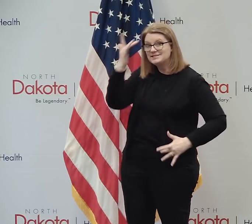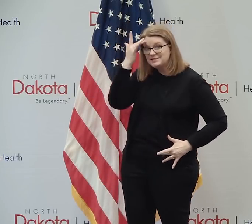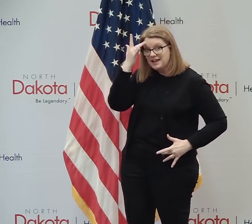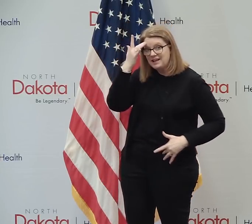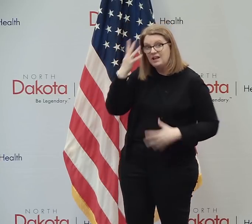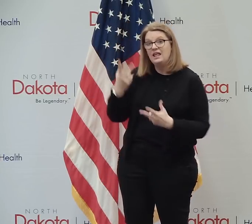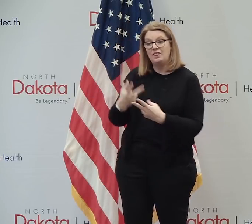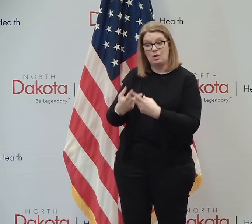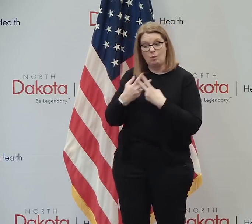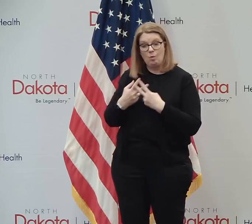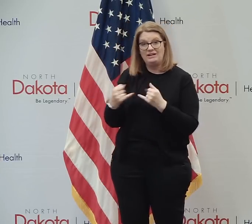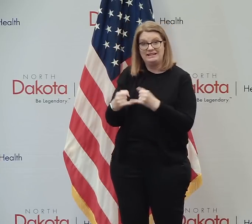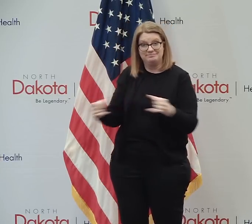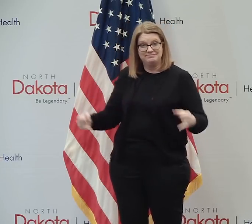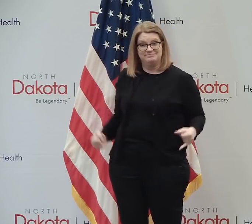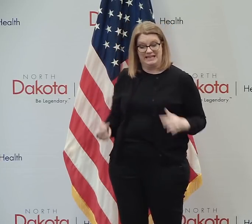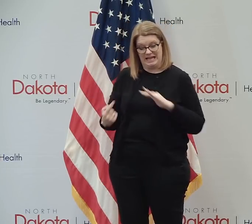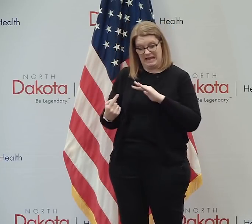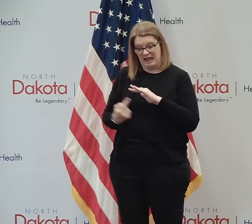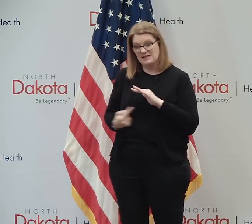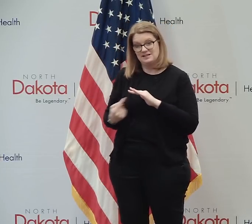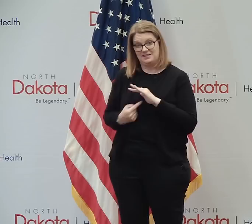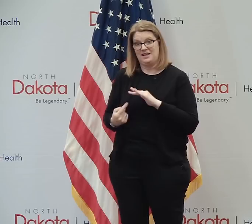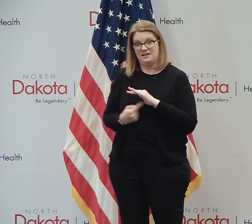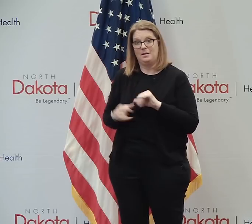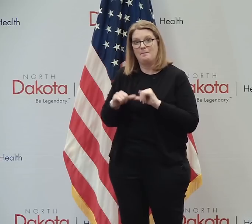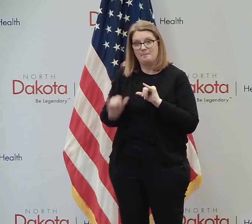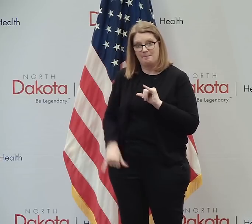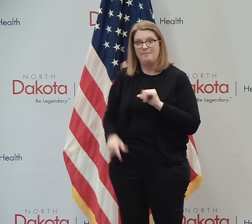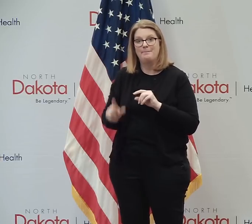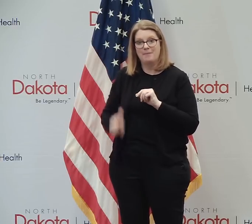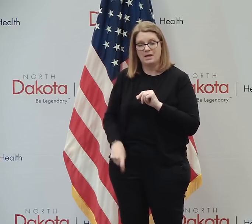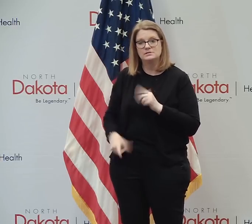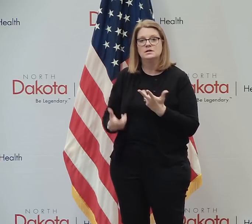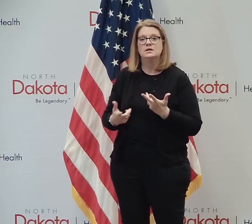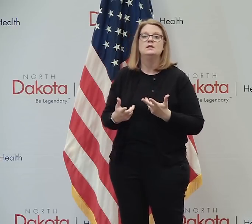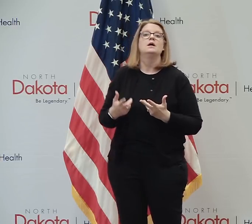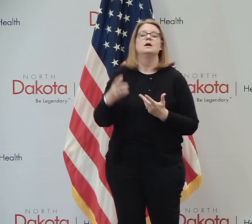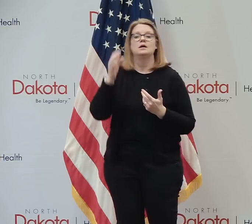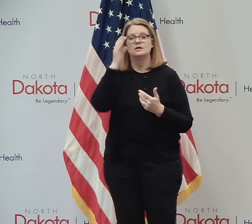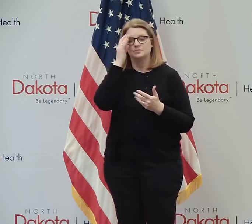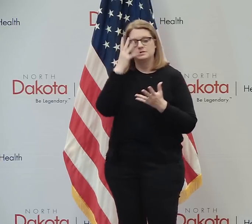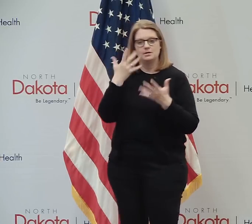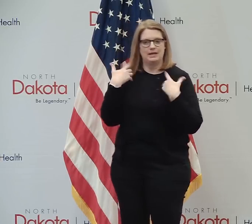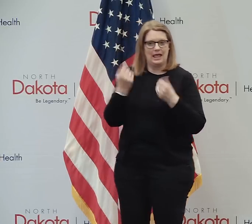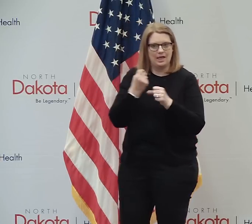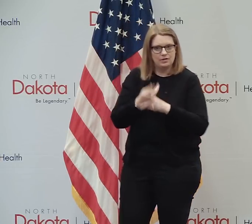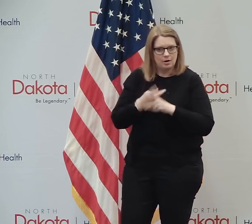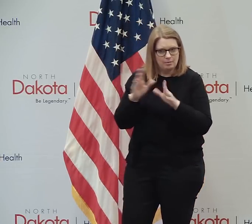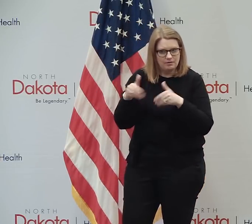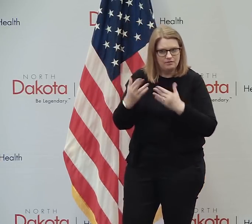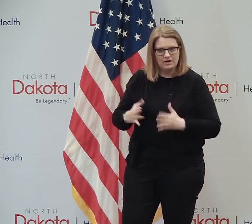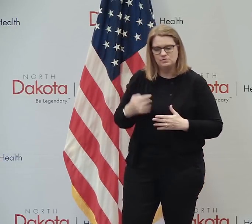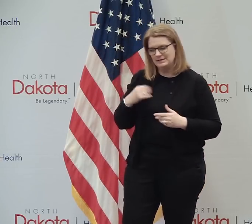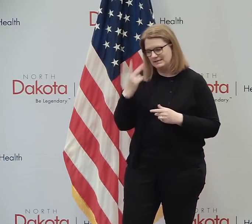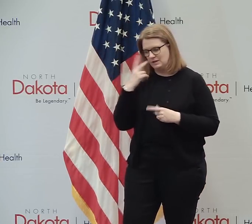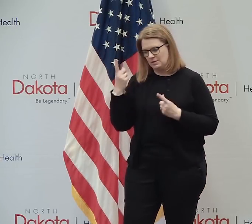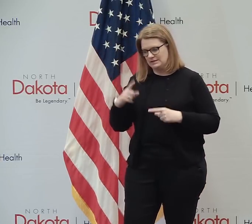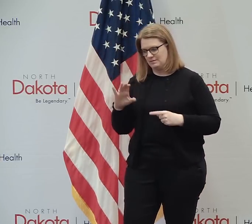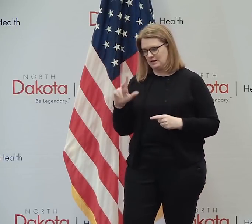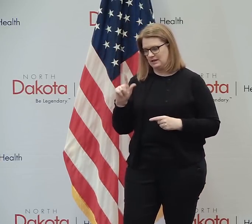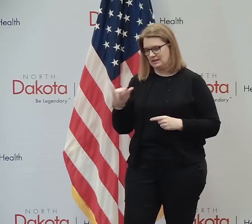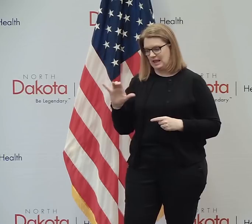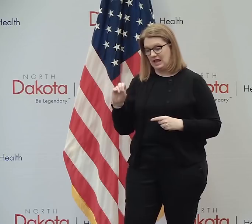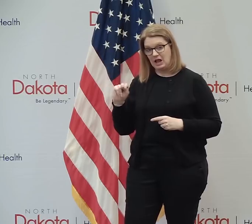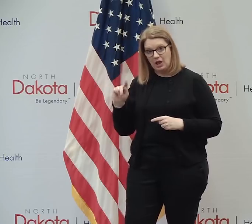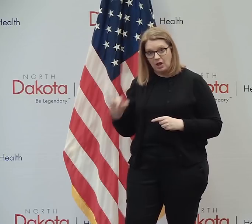isolated until they recover. We've had great support from the healthcare providers. We're getting a breakthrough on what's going on in Clay County. You could never say this